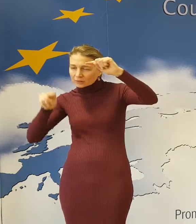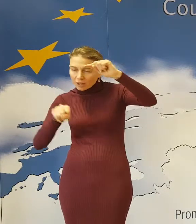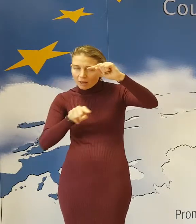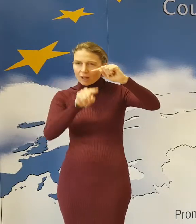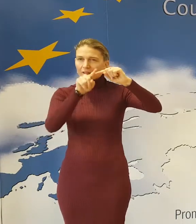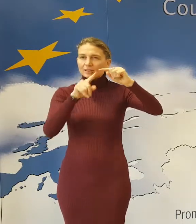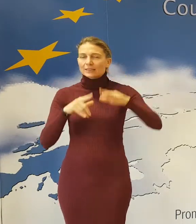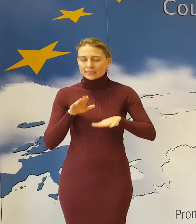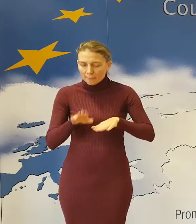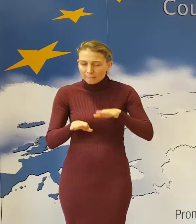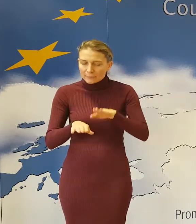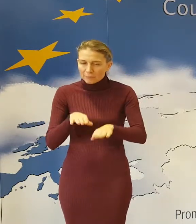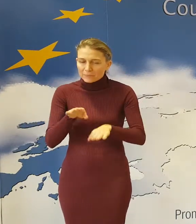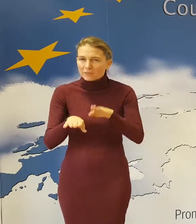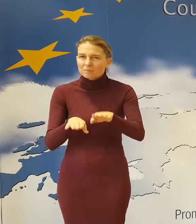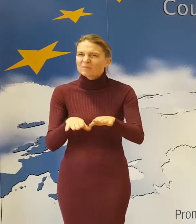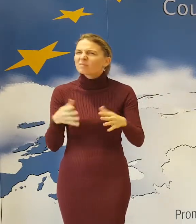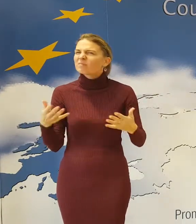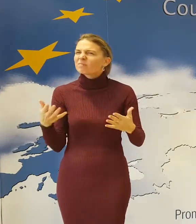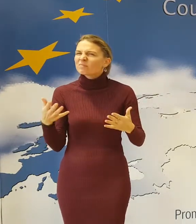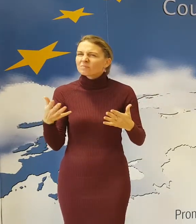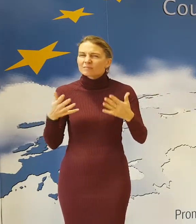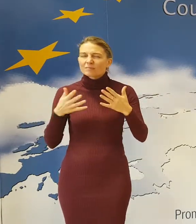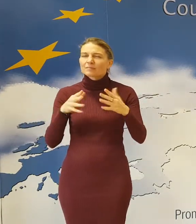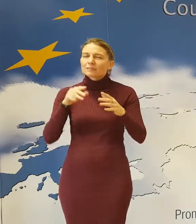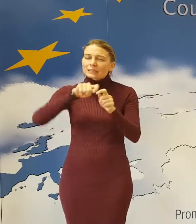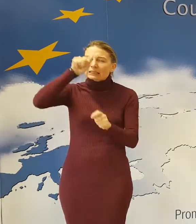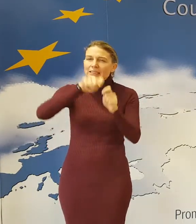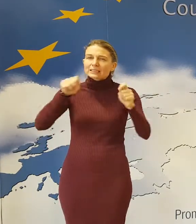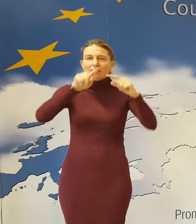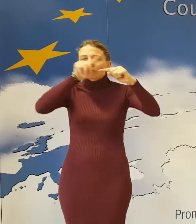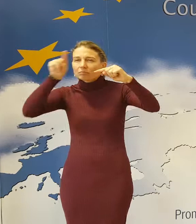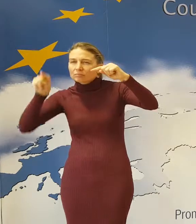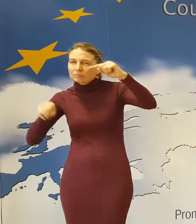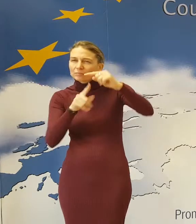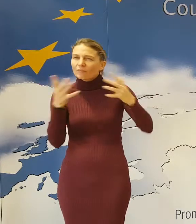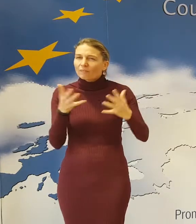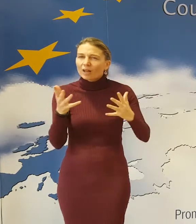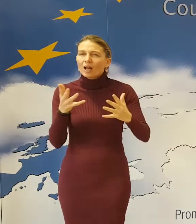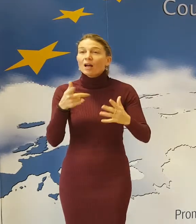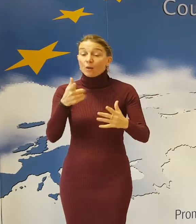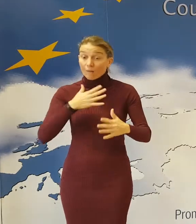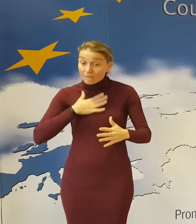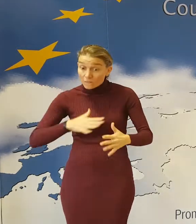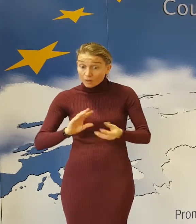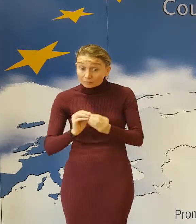a procedure or guides you through developing a sign language test.